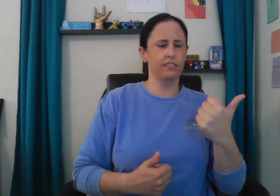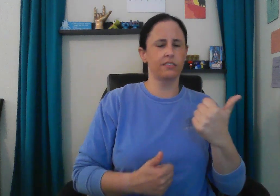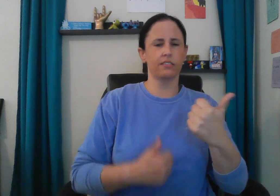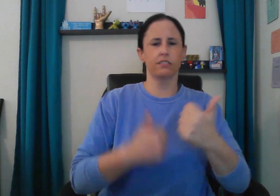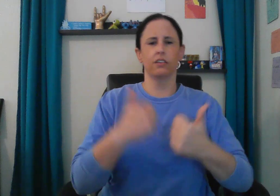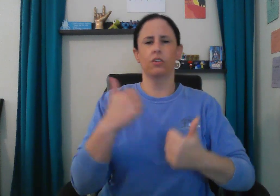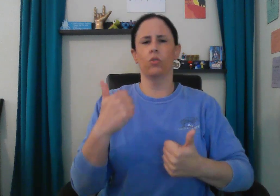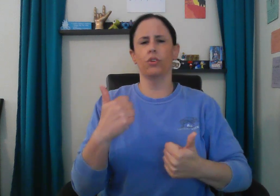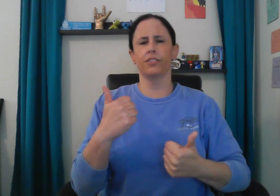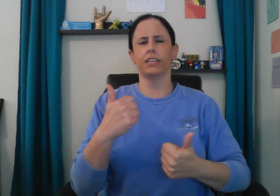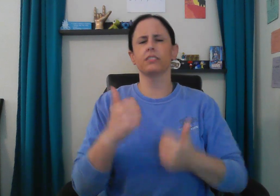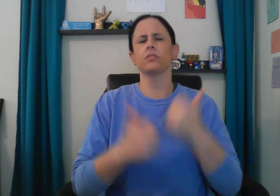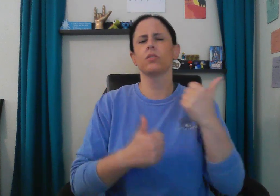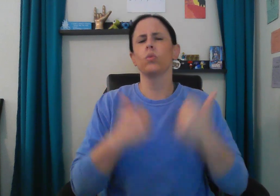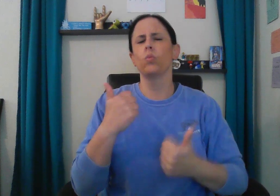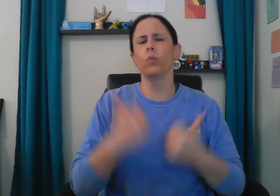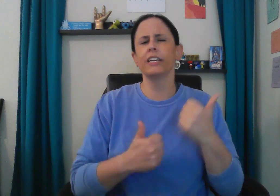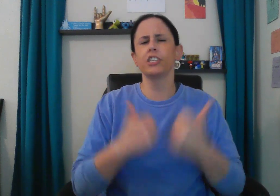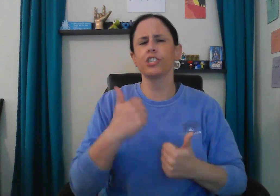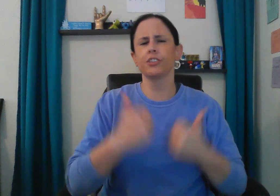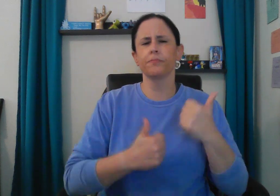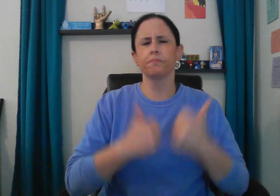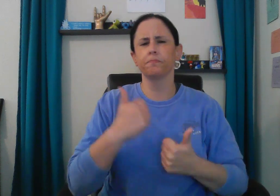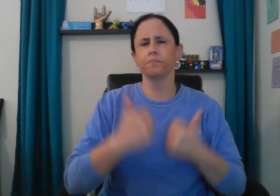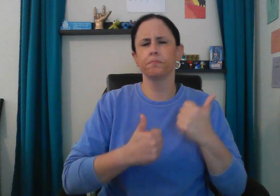this or this? Which.